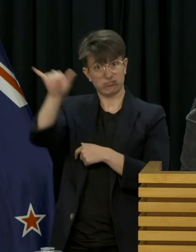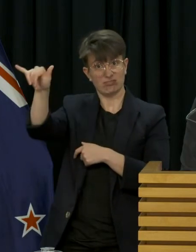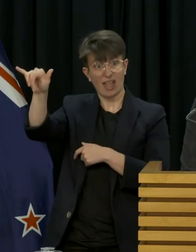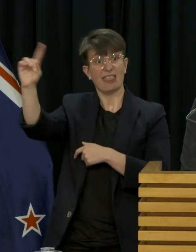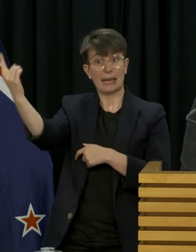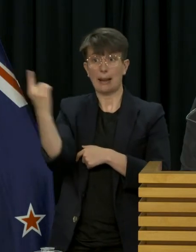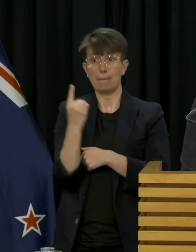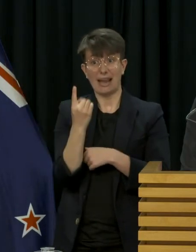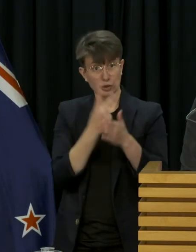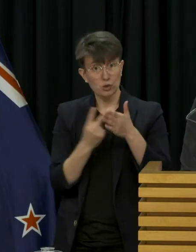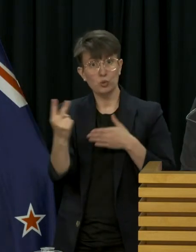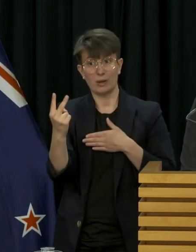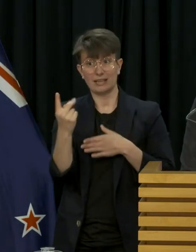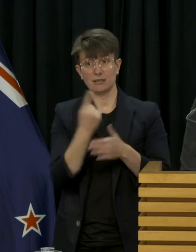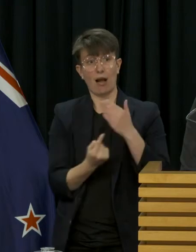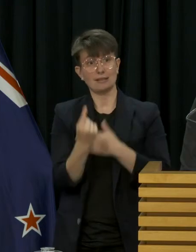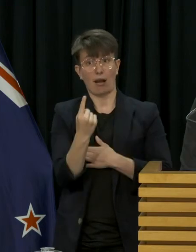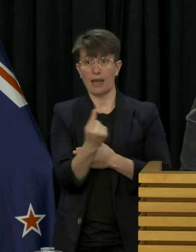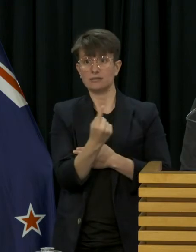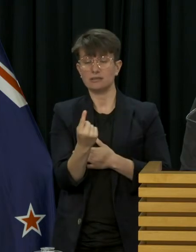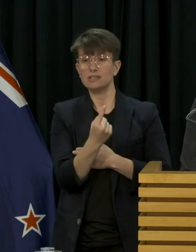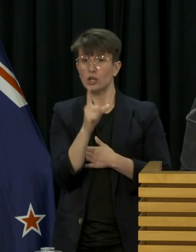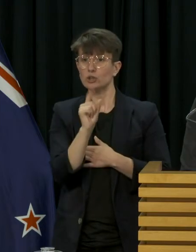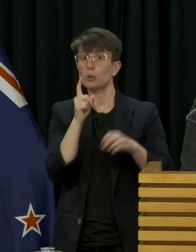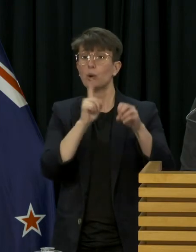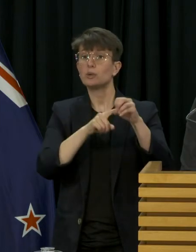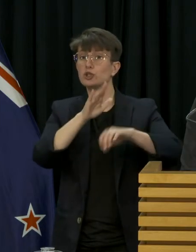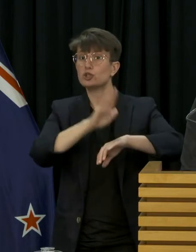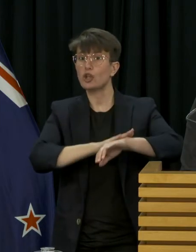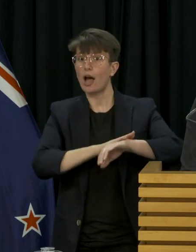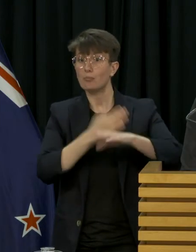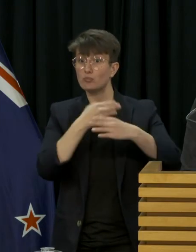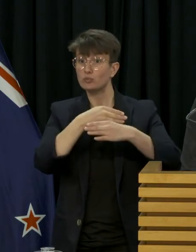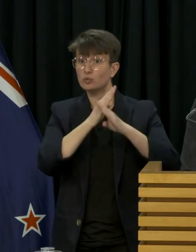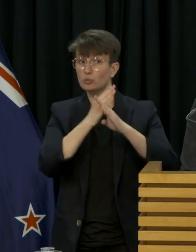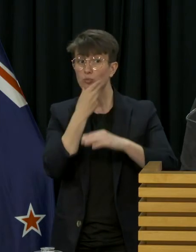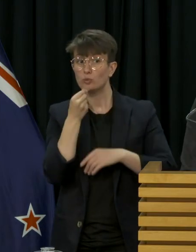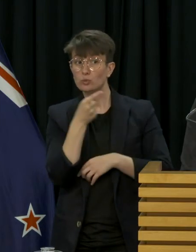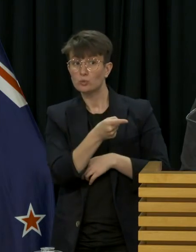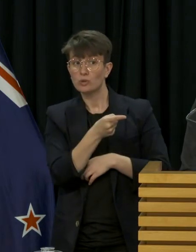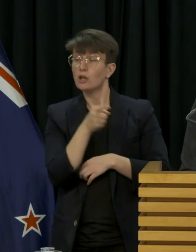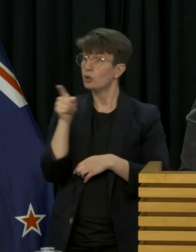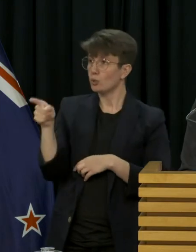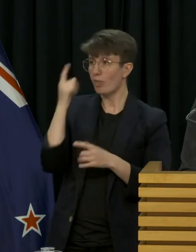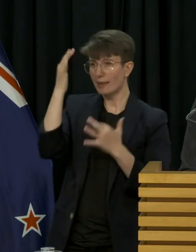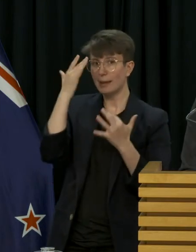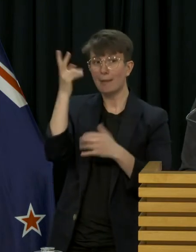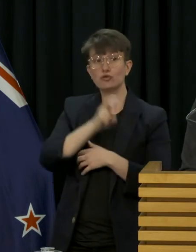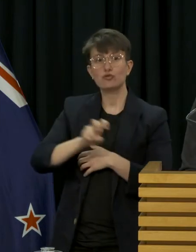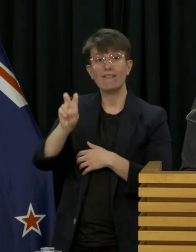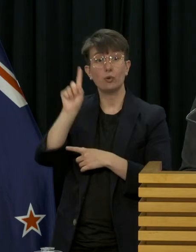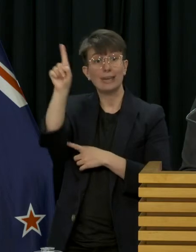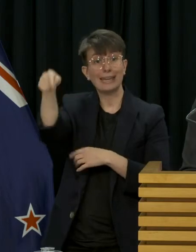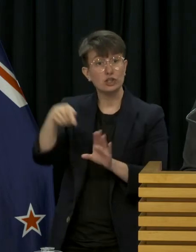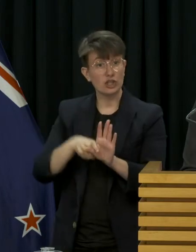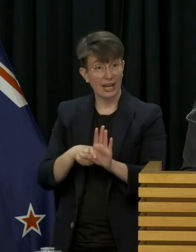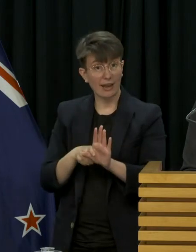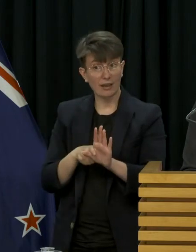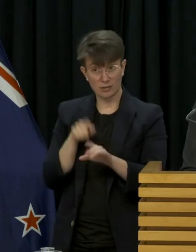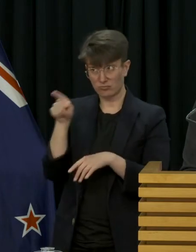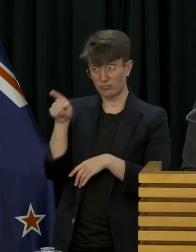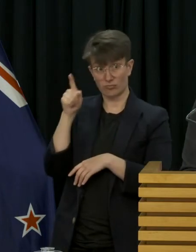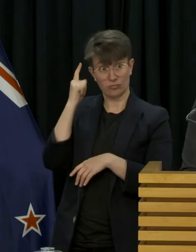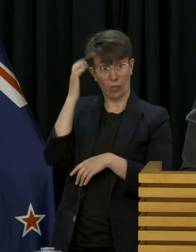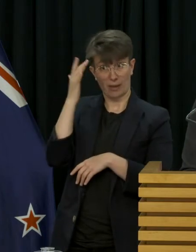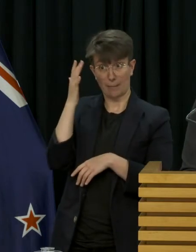doing question time via Zoom. You've foreshadowed some trade travel early next year. Yeah. Would you... Next year. That's Yeah. right. Yeah. Would